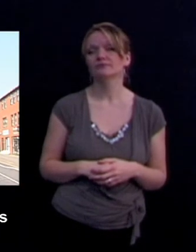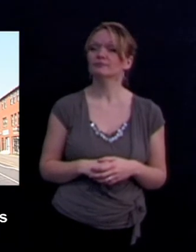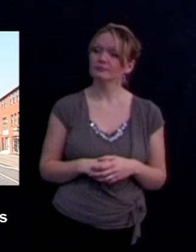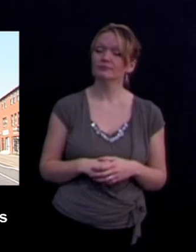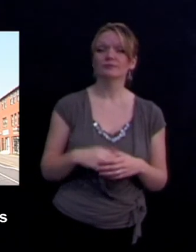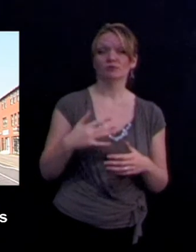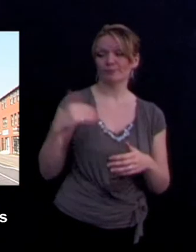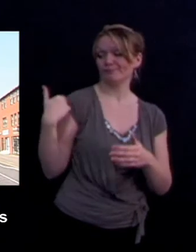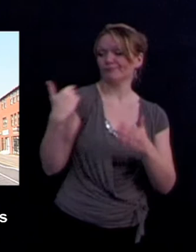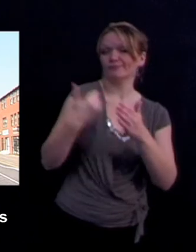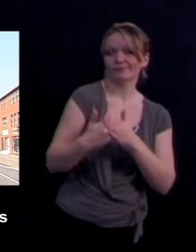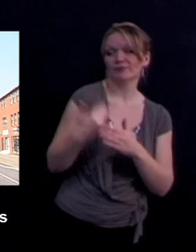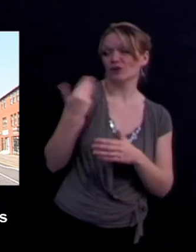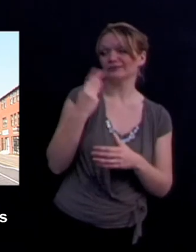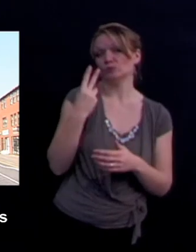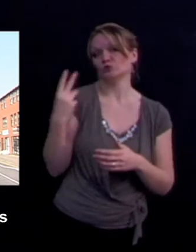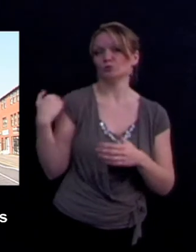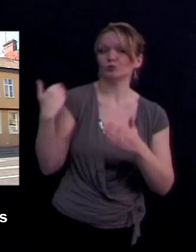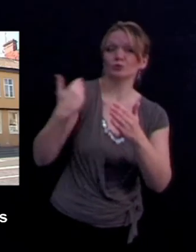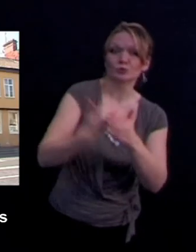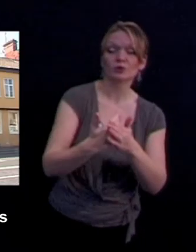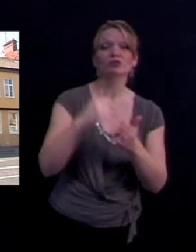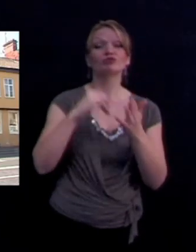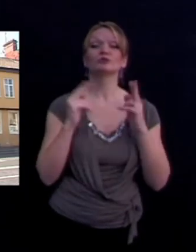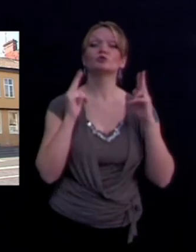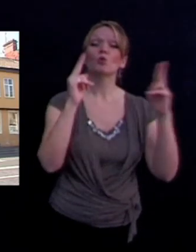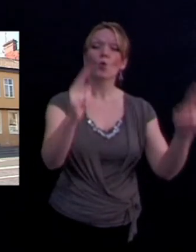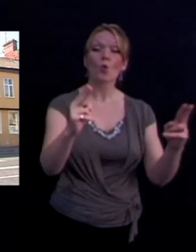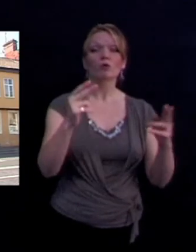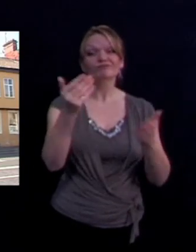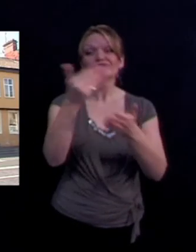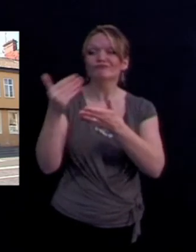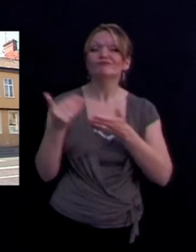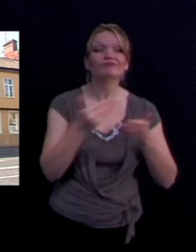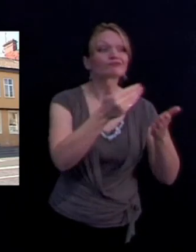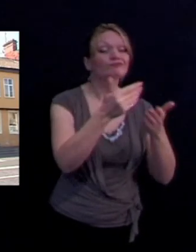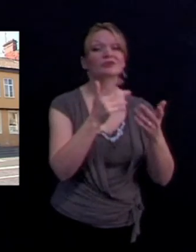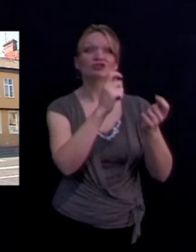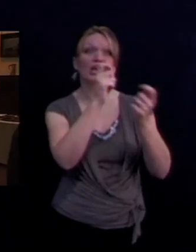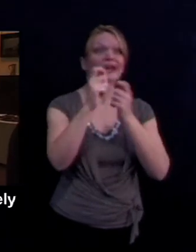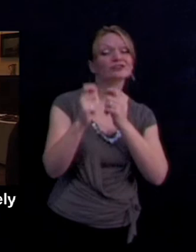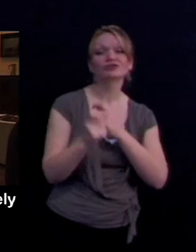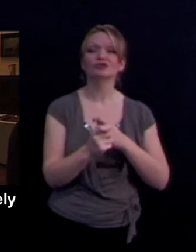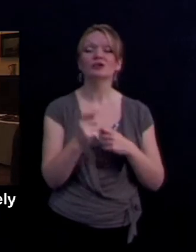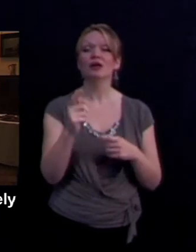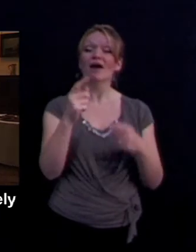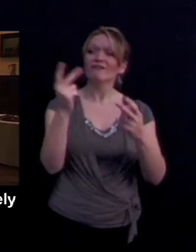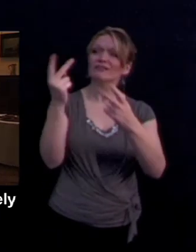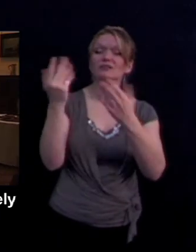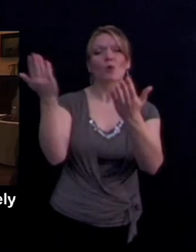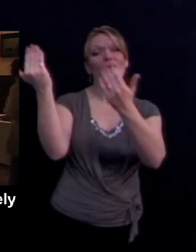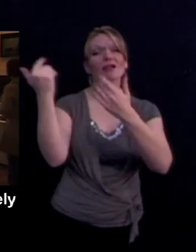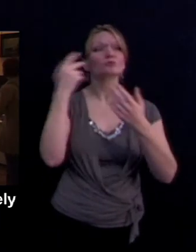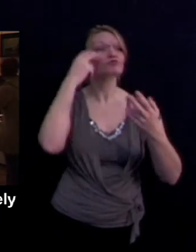Since then, Strangers' Hall has continued to expand its collections, and museum displays have evolved and changed. Visitors are welcome to